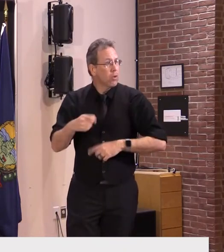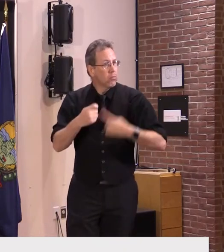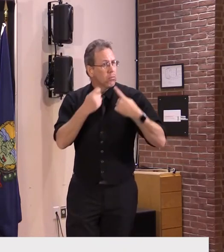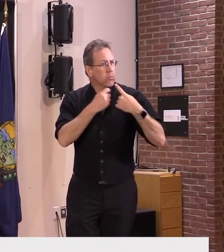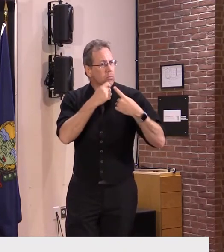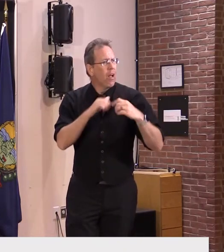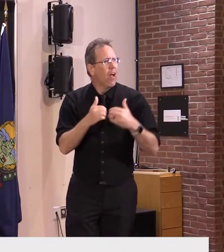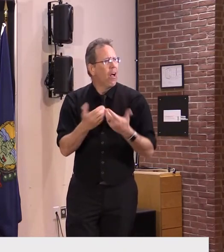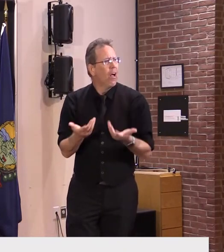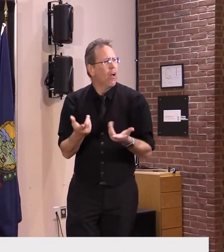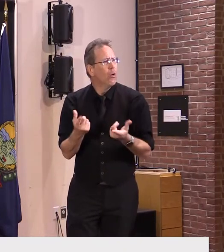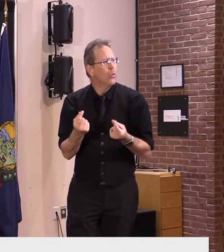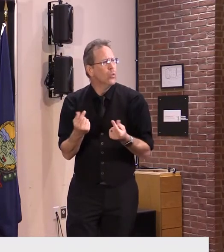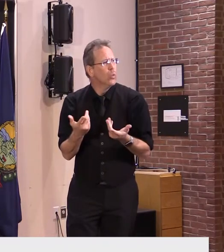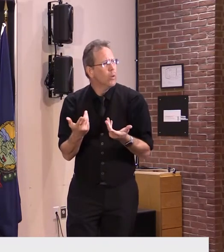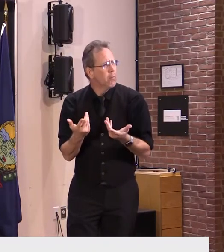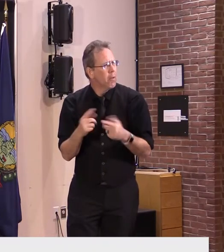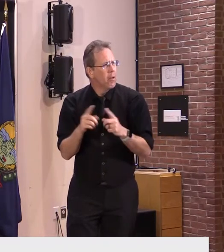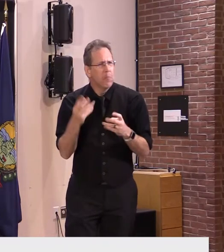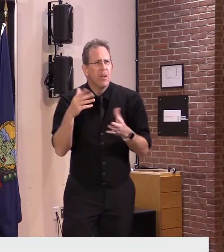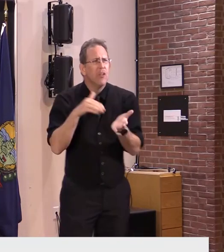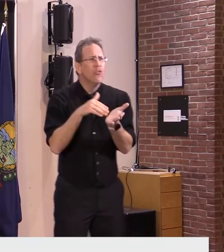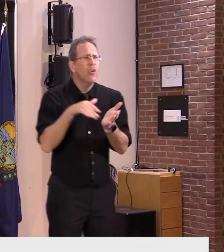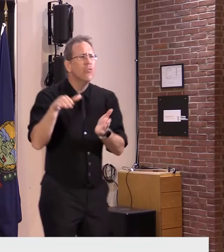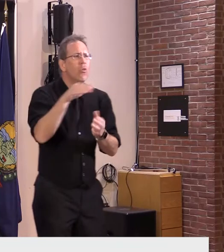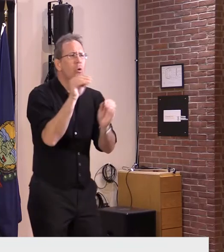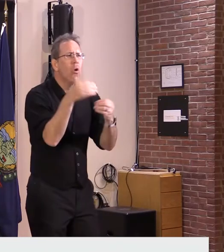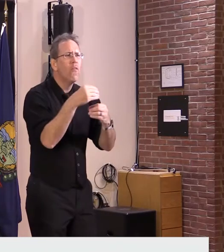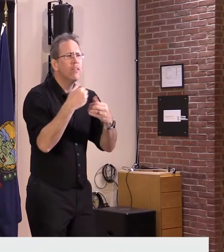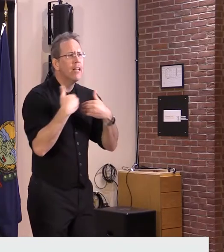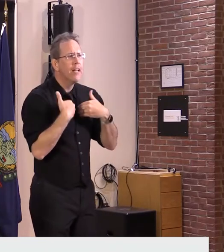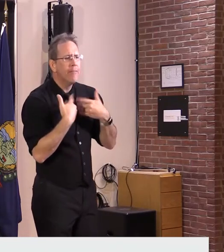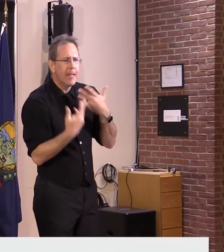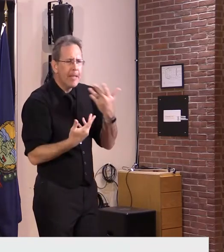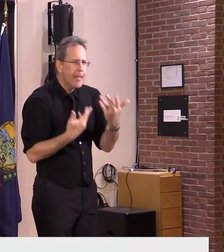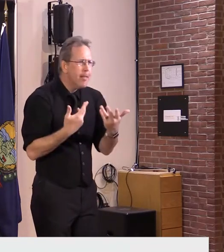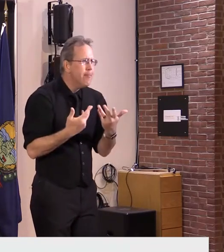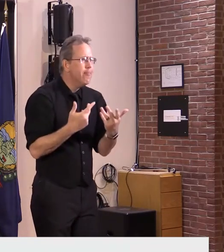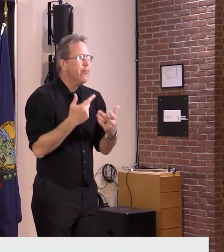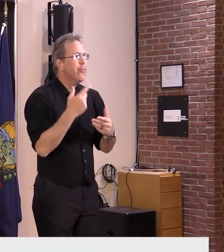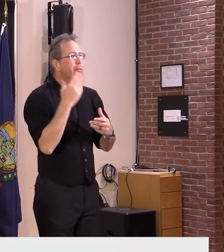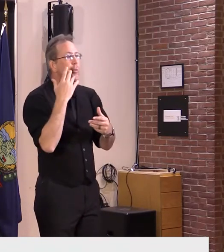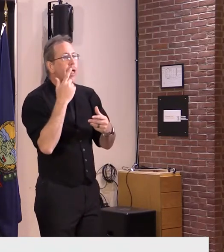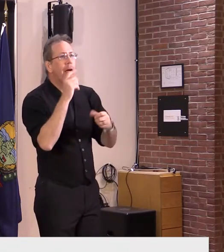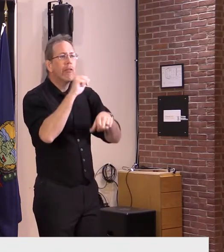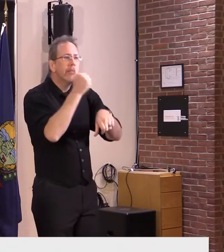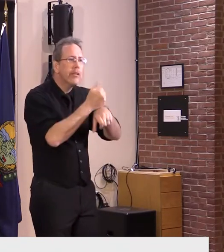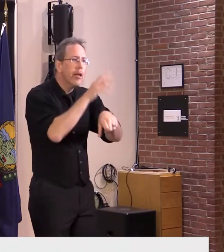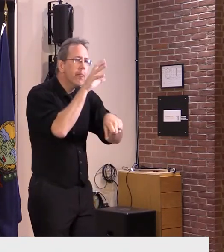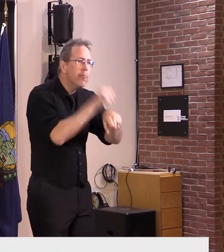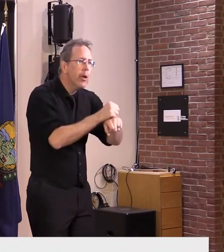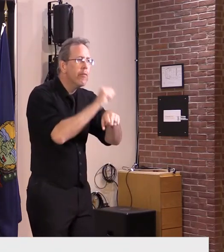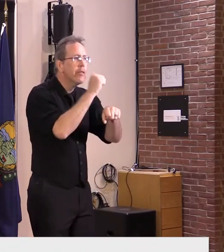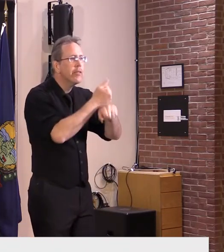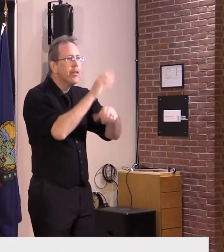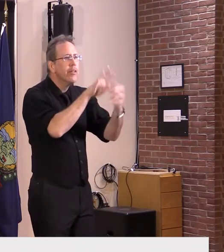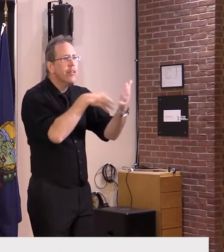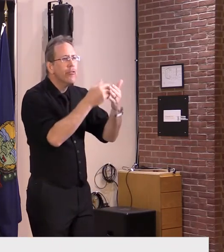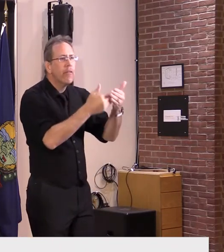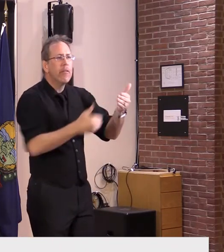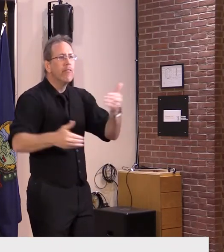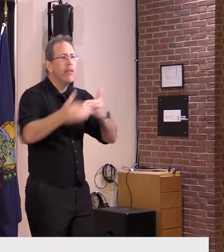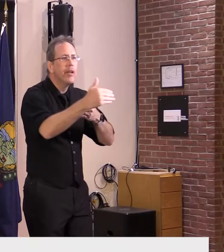doctor's offices are, you know, giving wait times or scheduling far in advance for non-essential kind